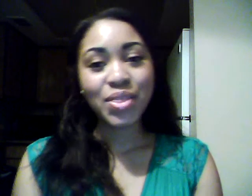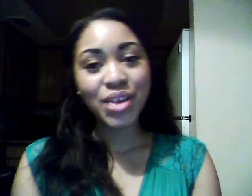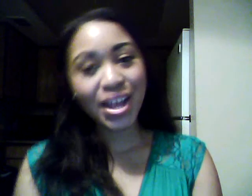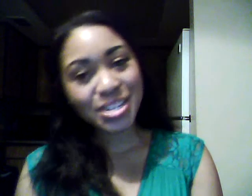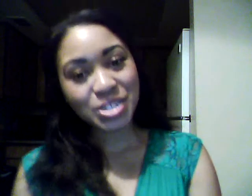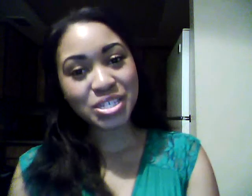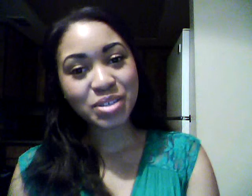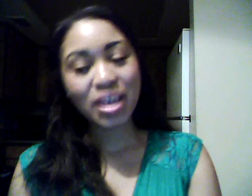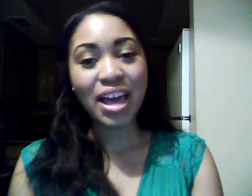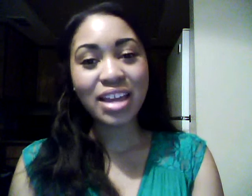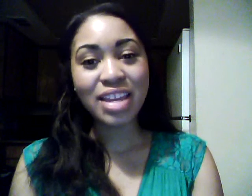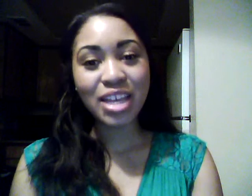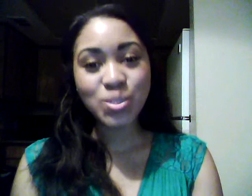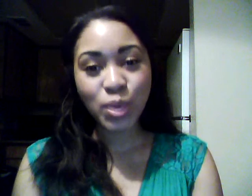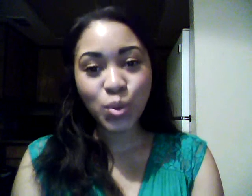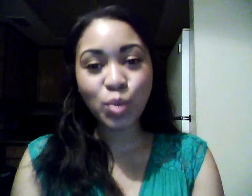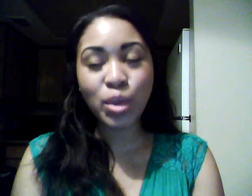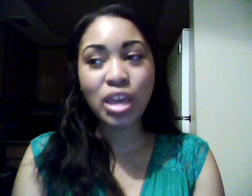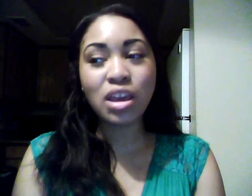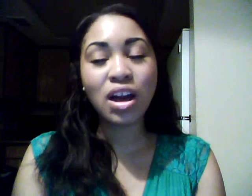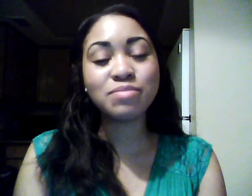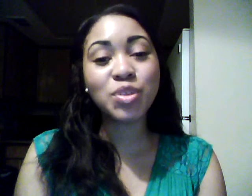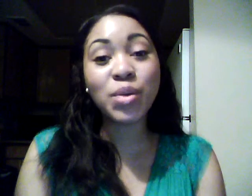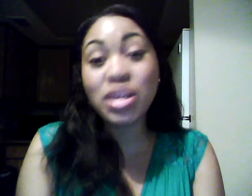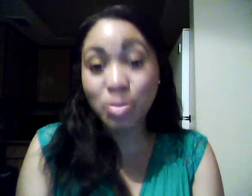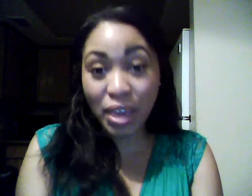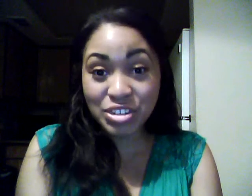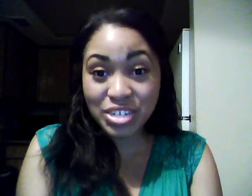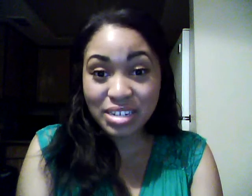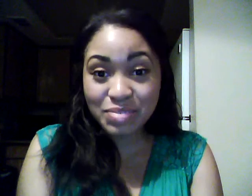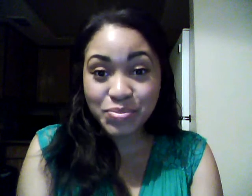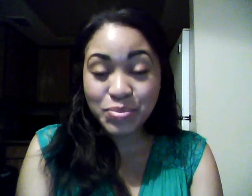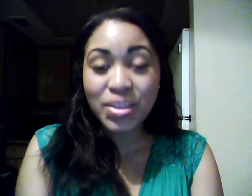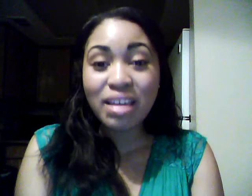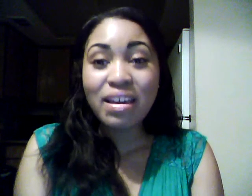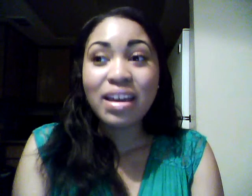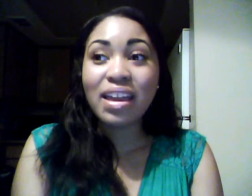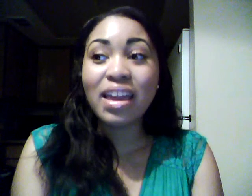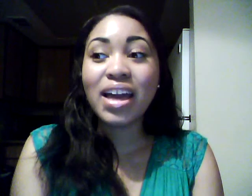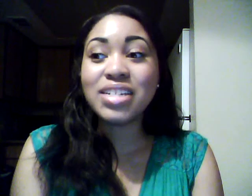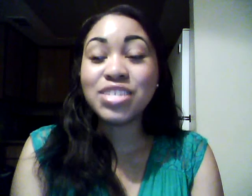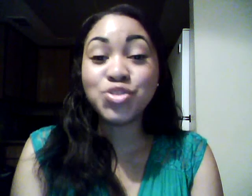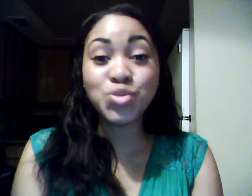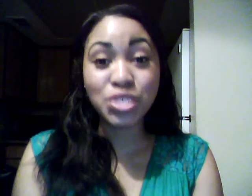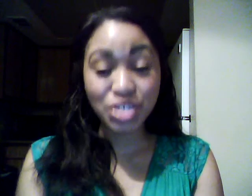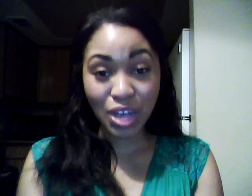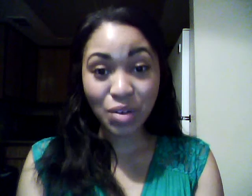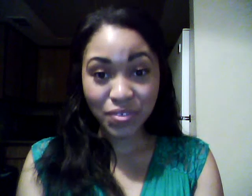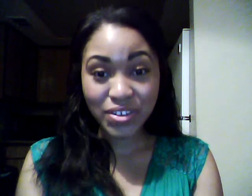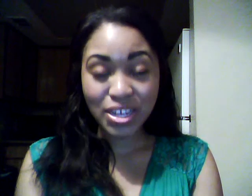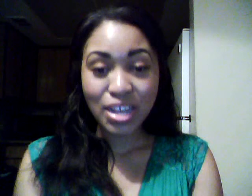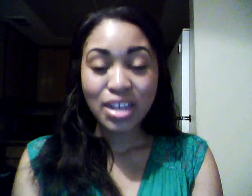and the colors. And next week we'll be greeting the patient and introducing yourself.